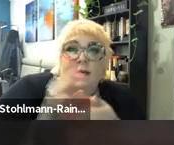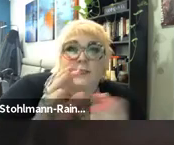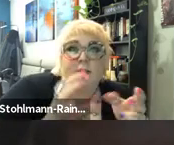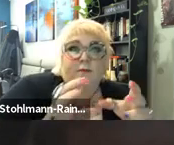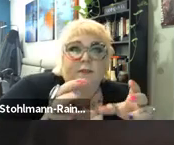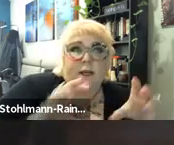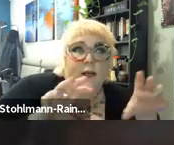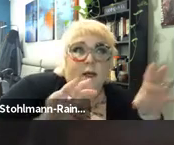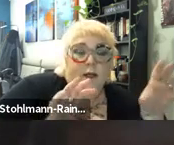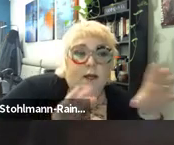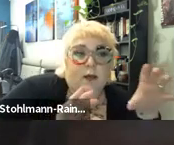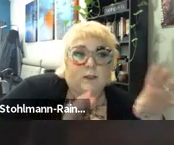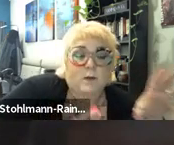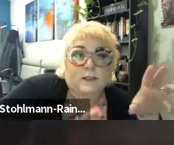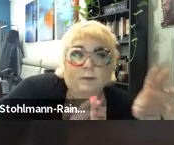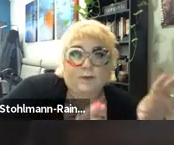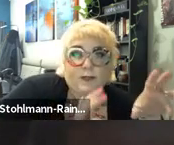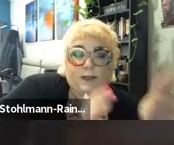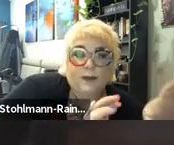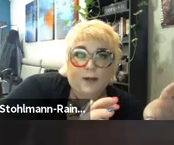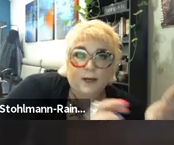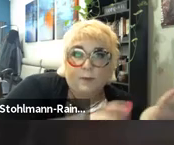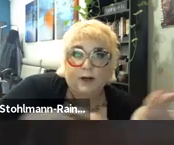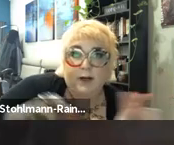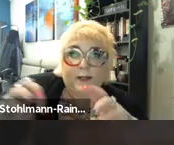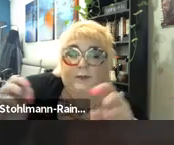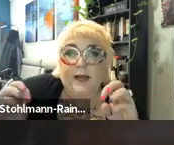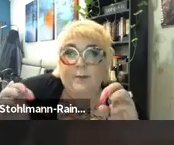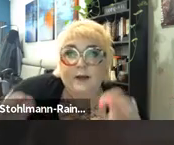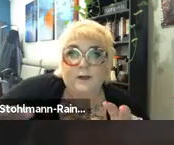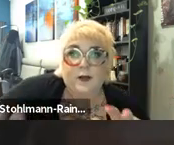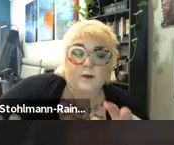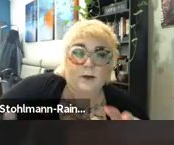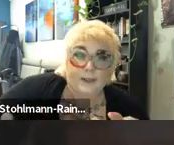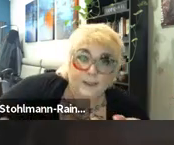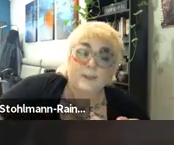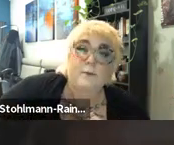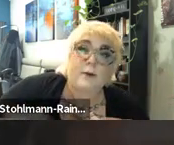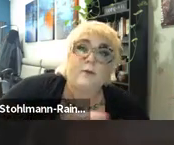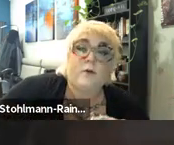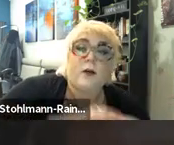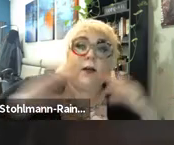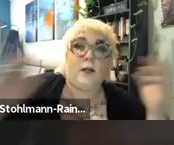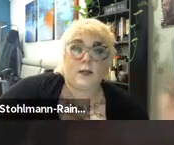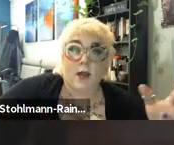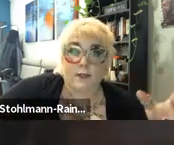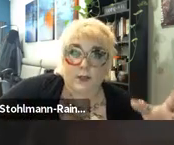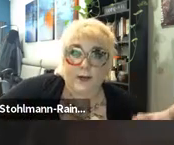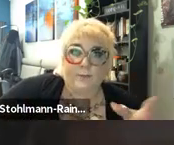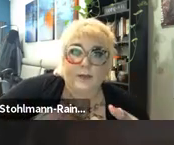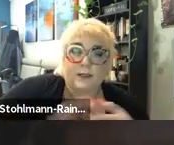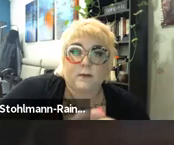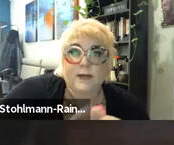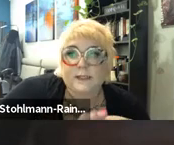so it's shifting the suicide prevention lifeline number to be a mental health crisis number for the